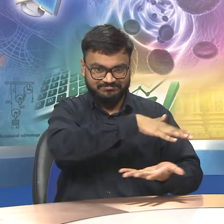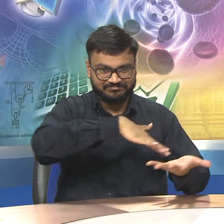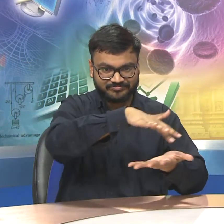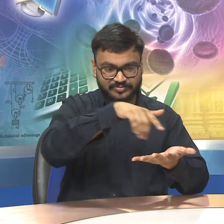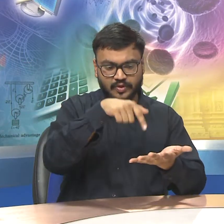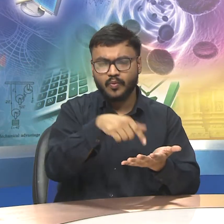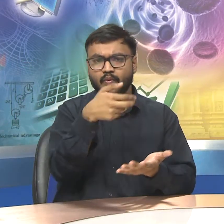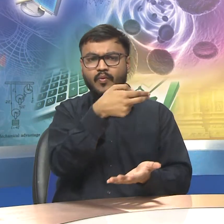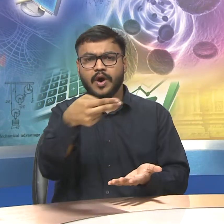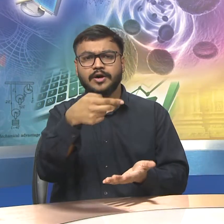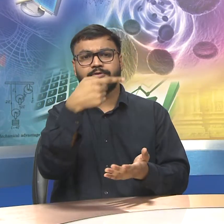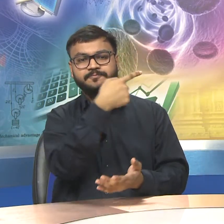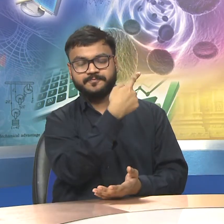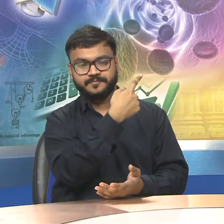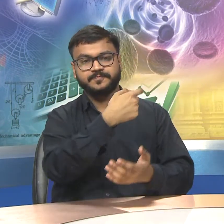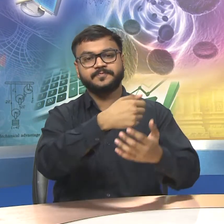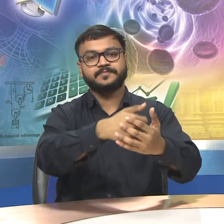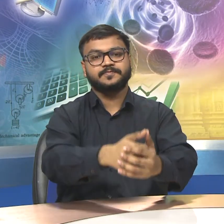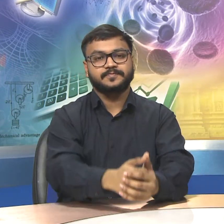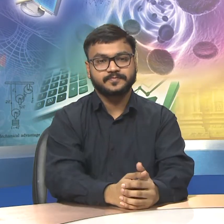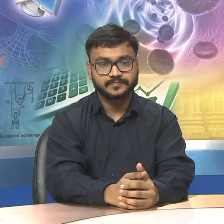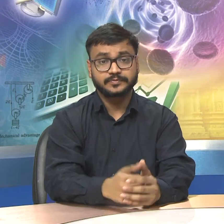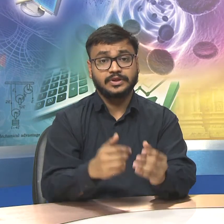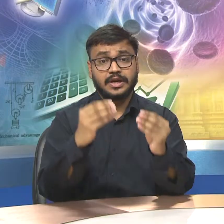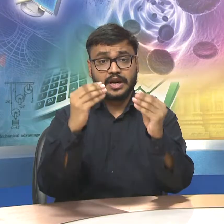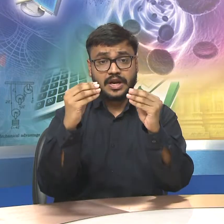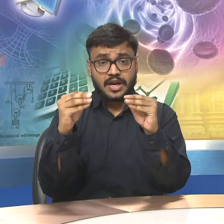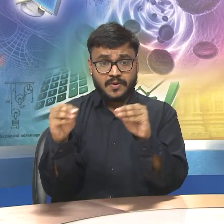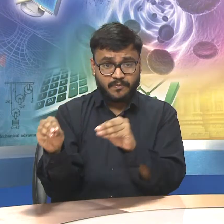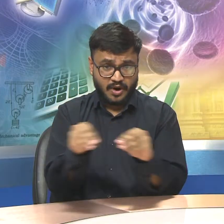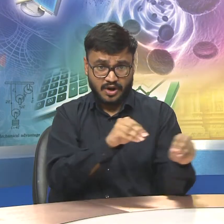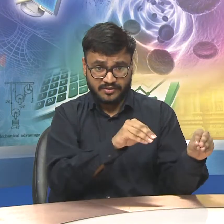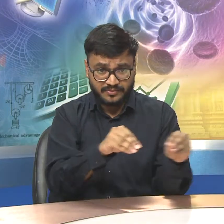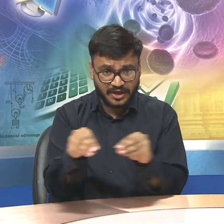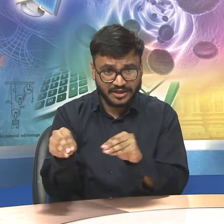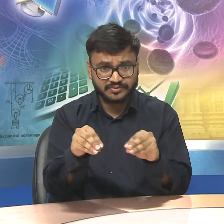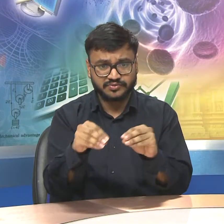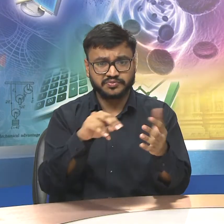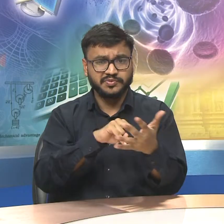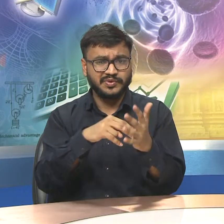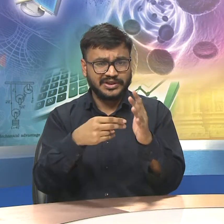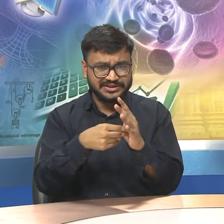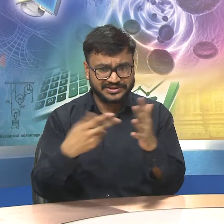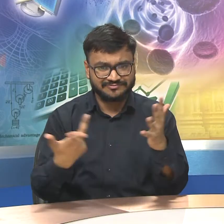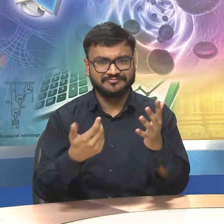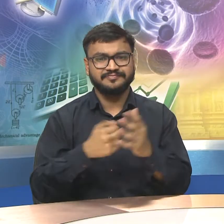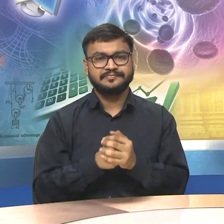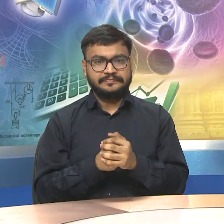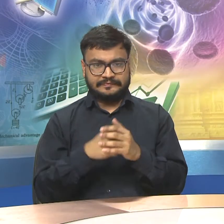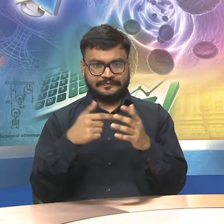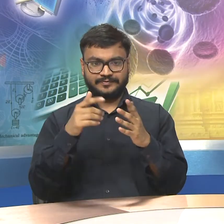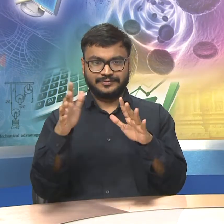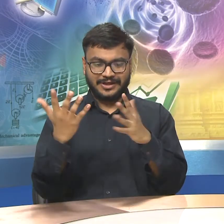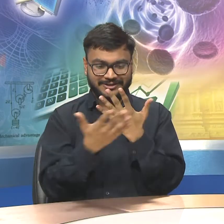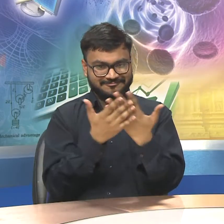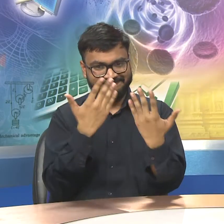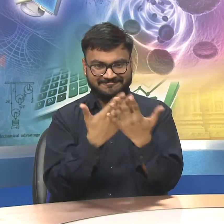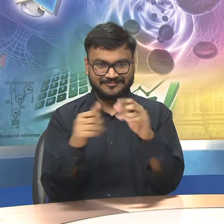or in the space around the body that we use for signing. Movement, this